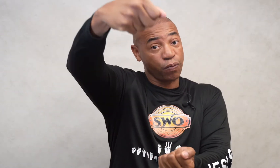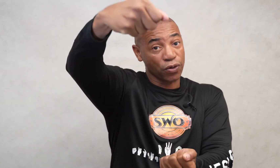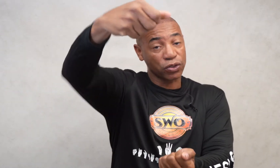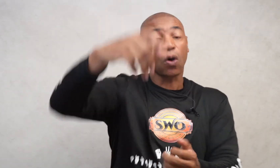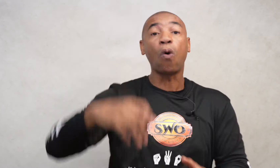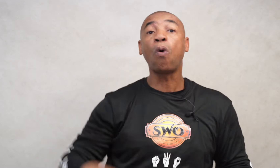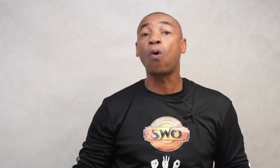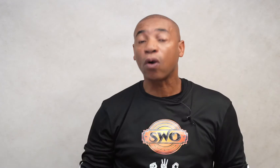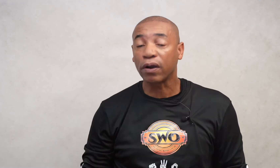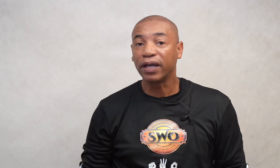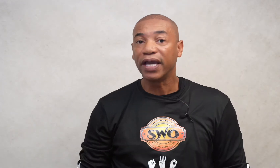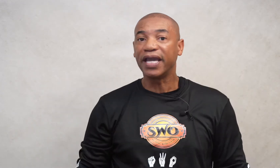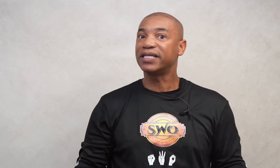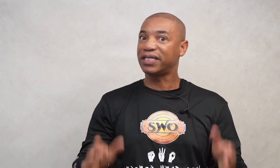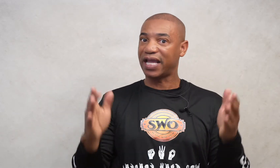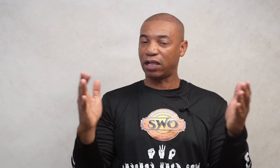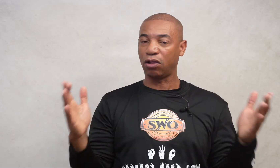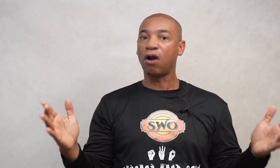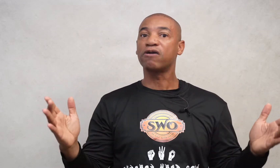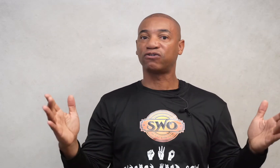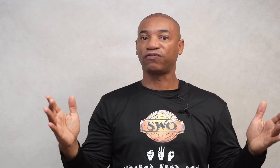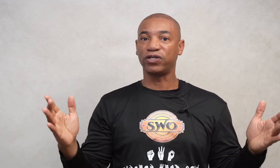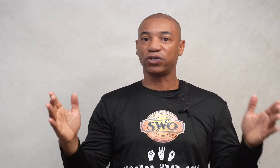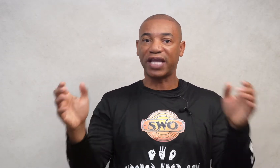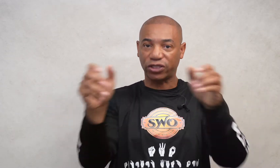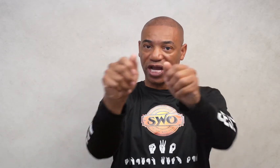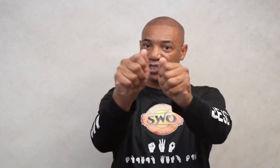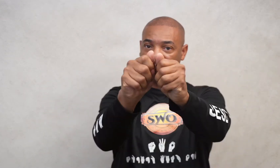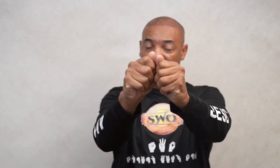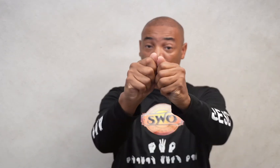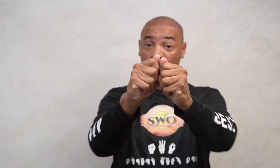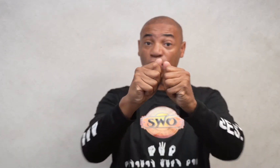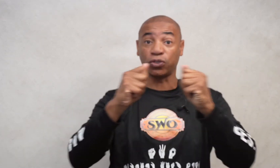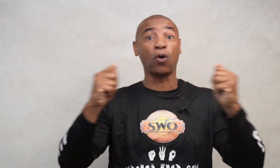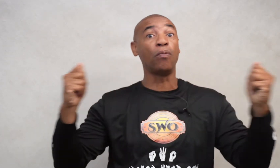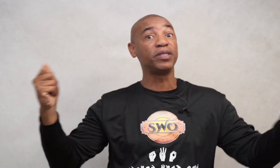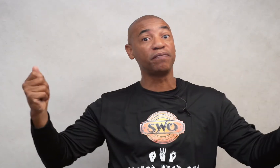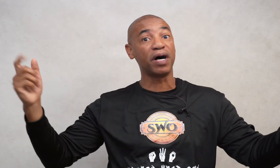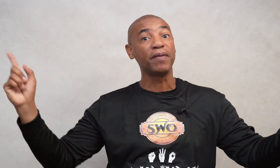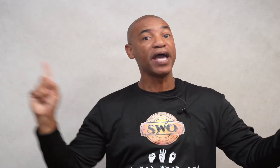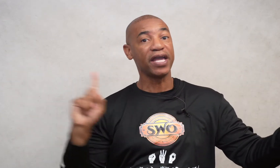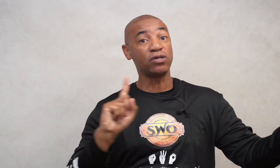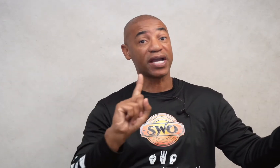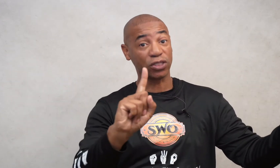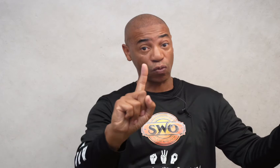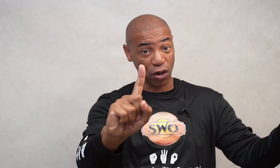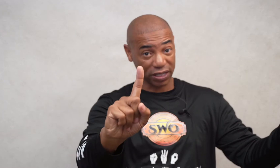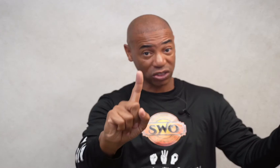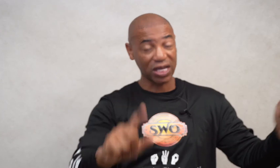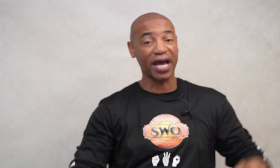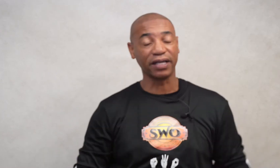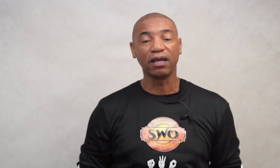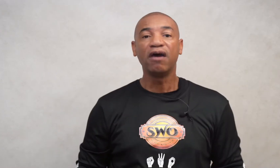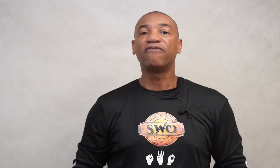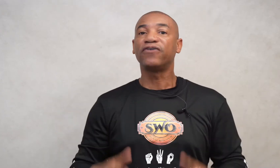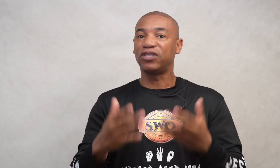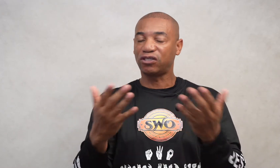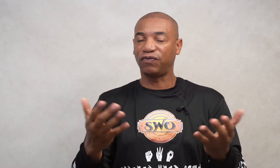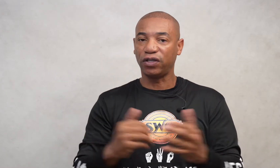upwards. Or is it a large freezer that you actually take the doors, open them up, and you actually walk inside? For this video, let's